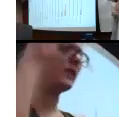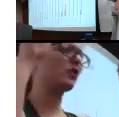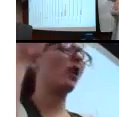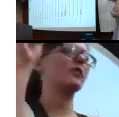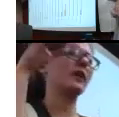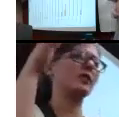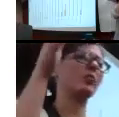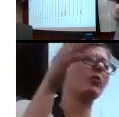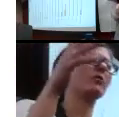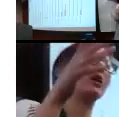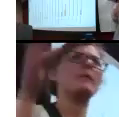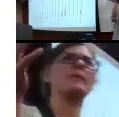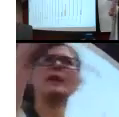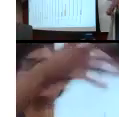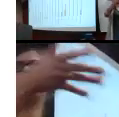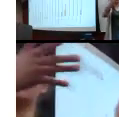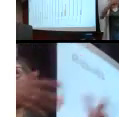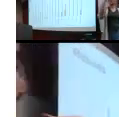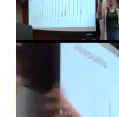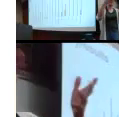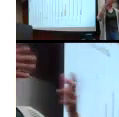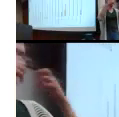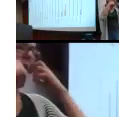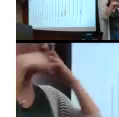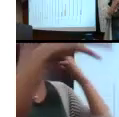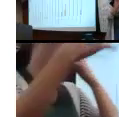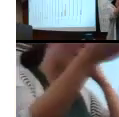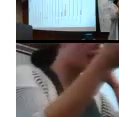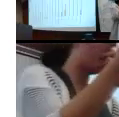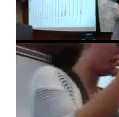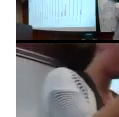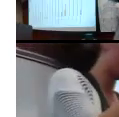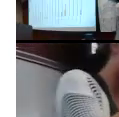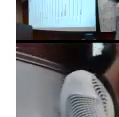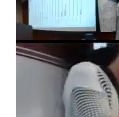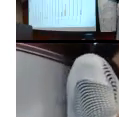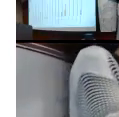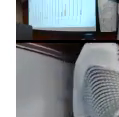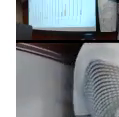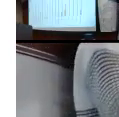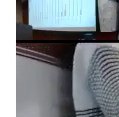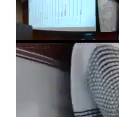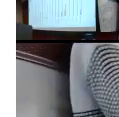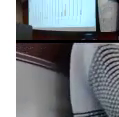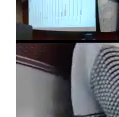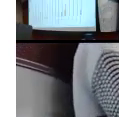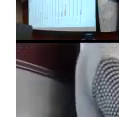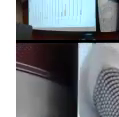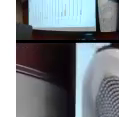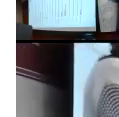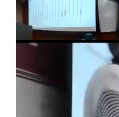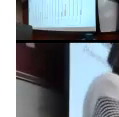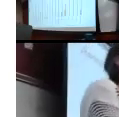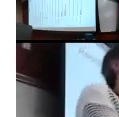when they were discovered, as it were, they came here or they were addressed by, seen by, you know, different types of professionals. They